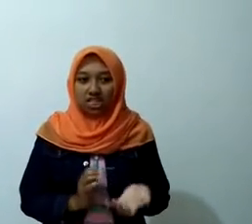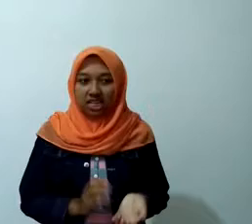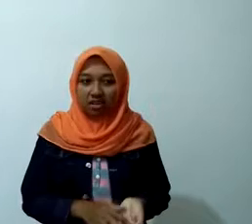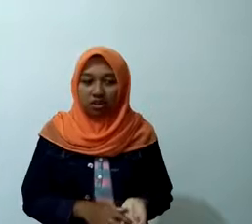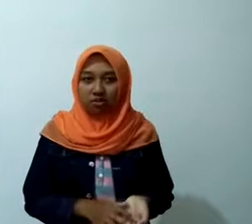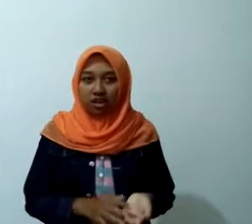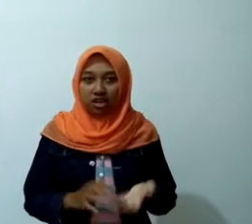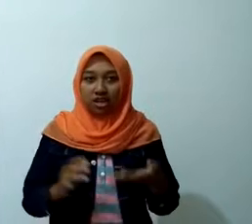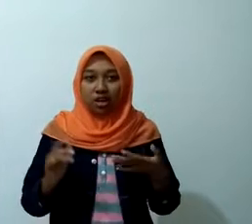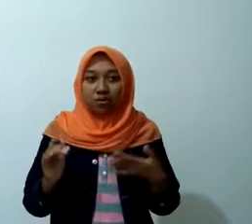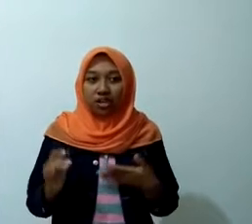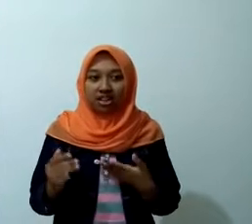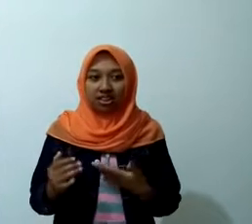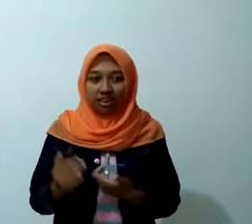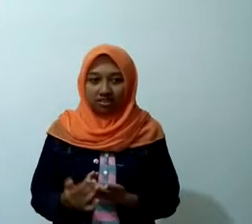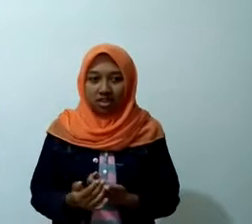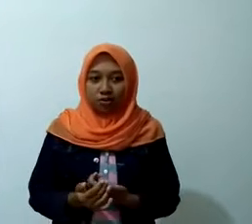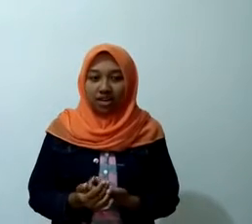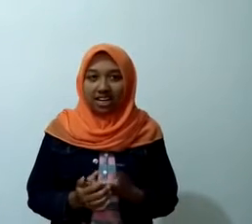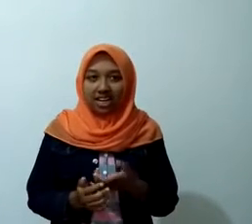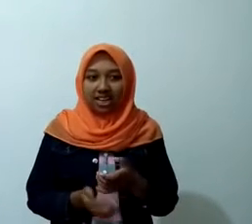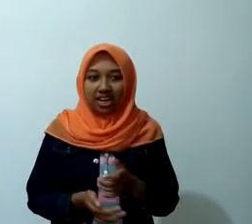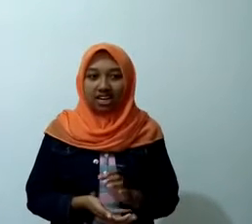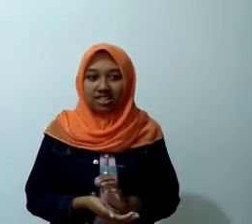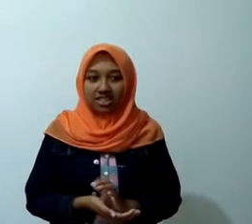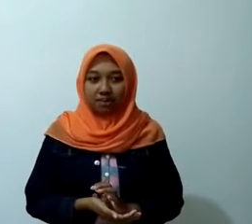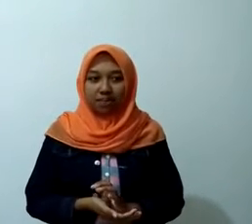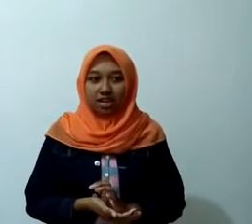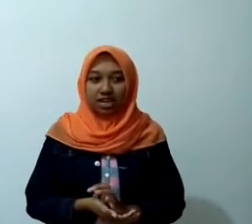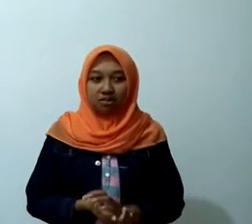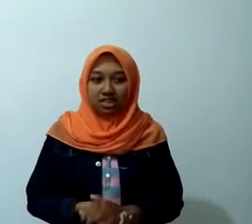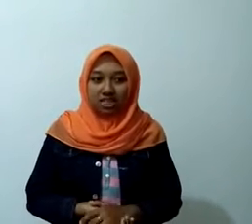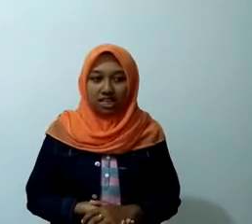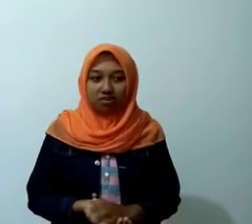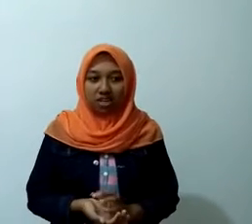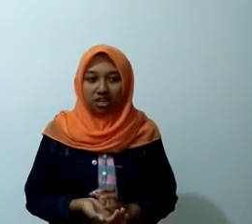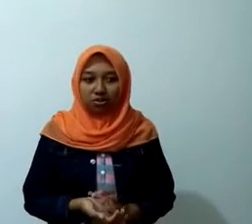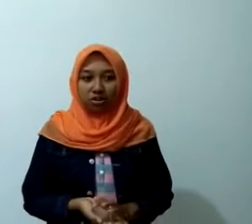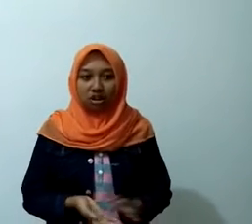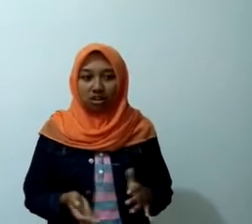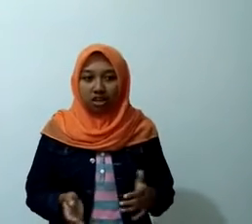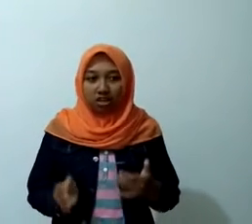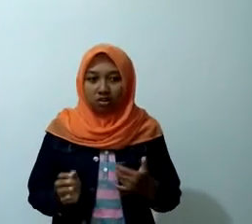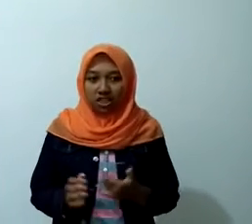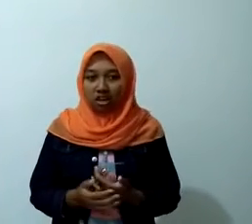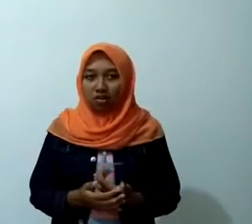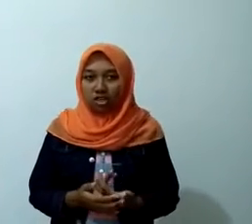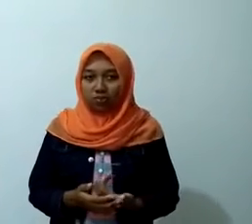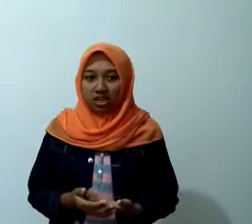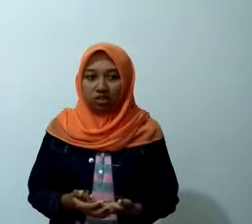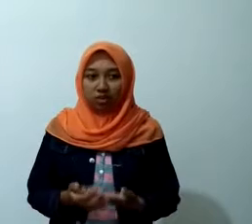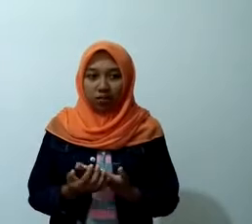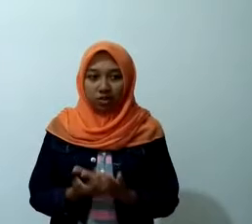word we understand when we read text. We can read and understand many words that we do not use in our